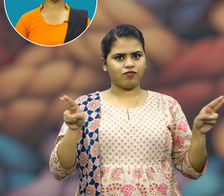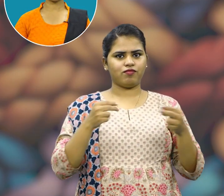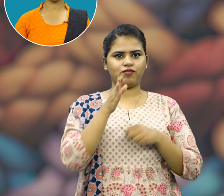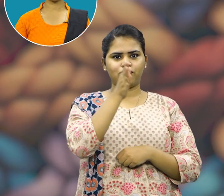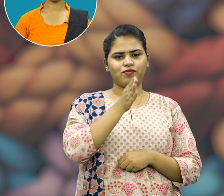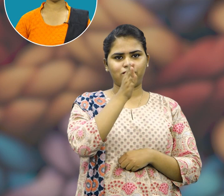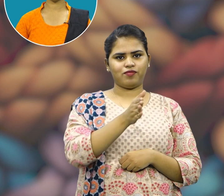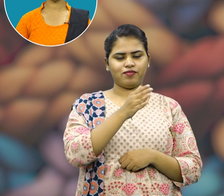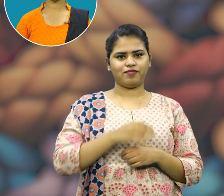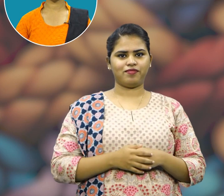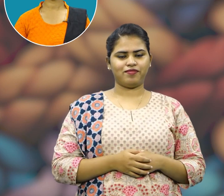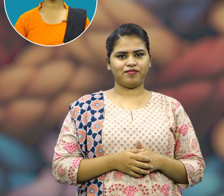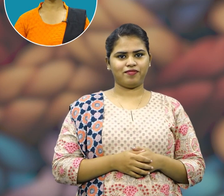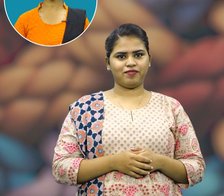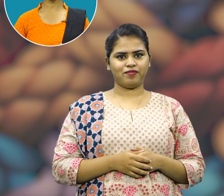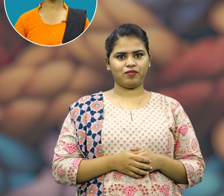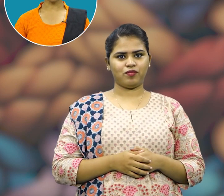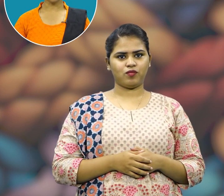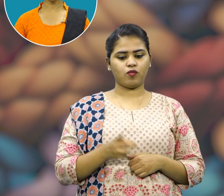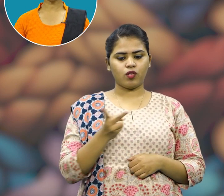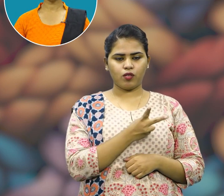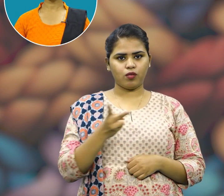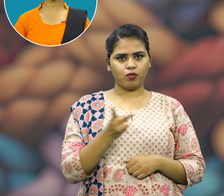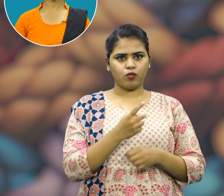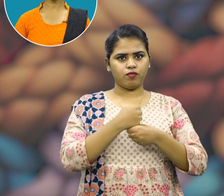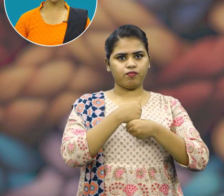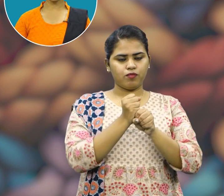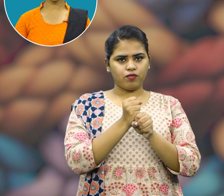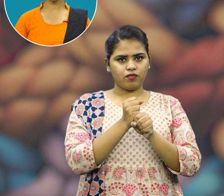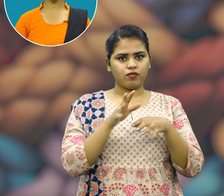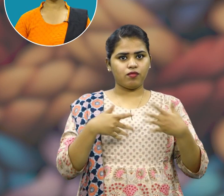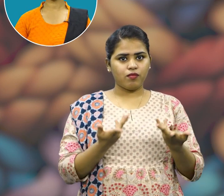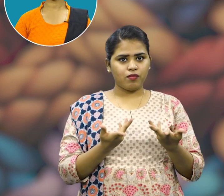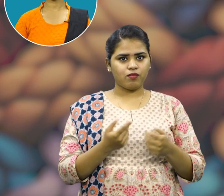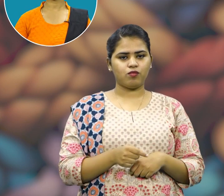full train. Both are formed from small